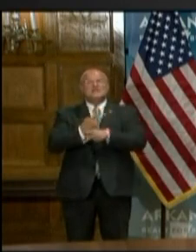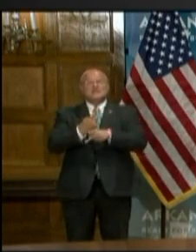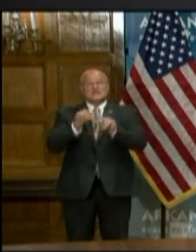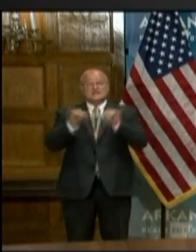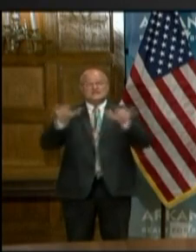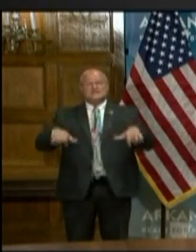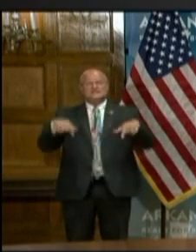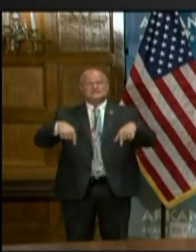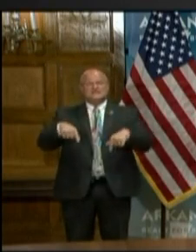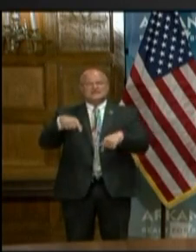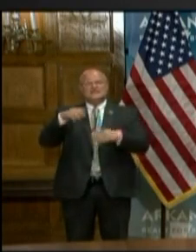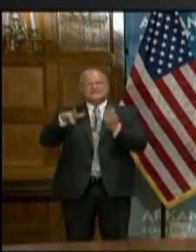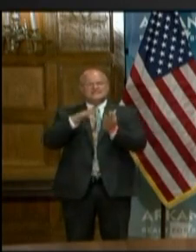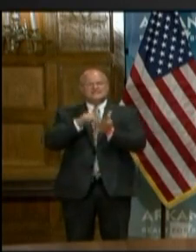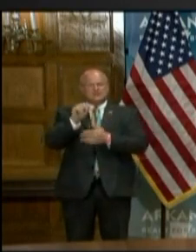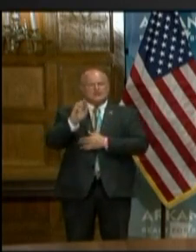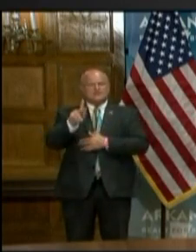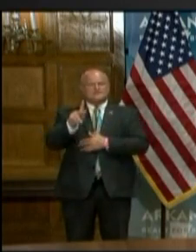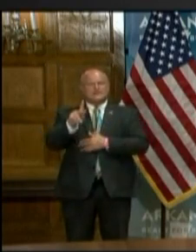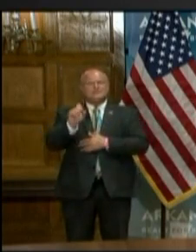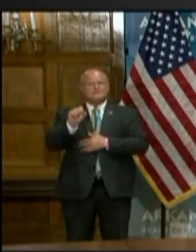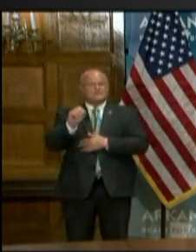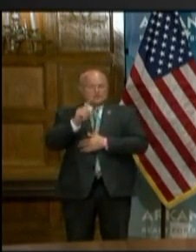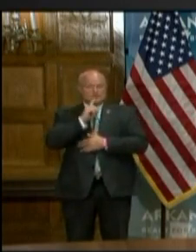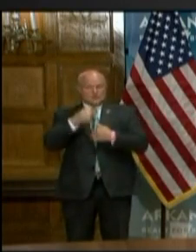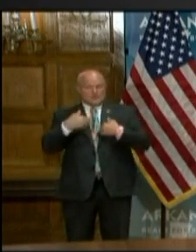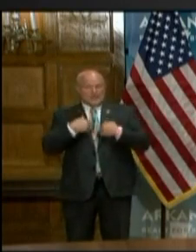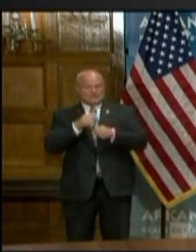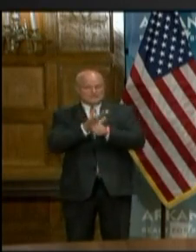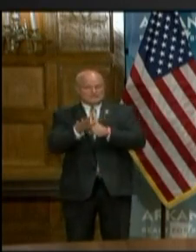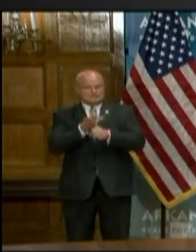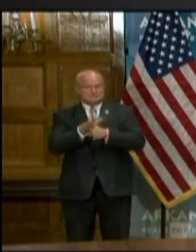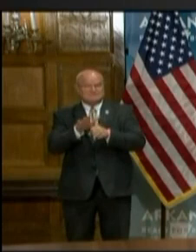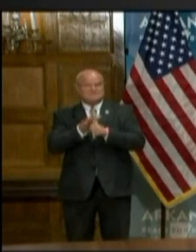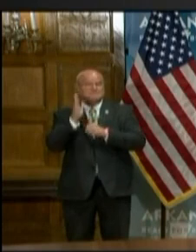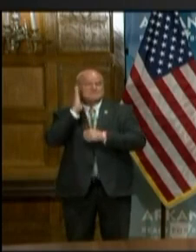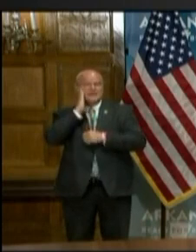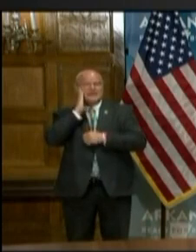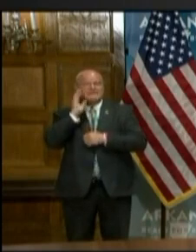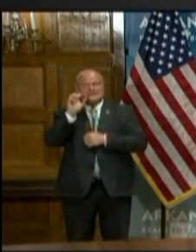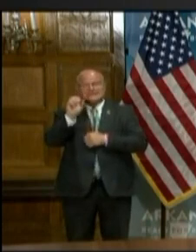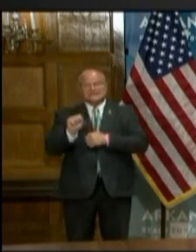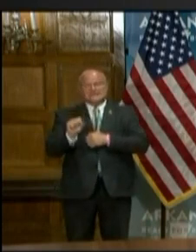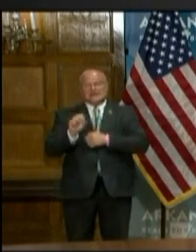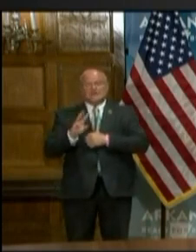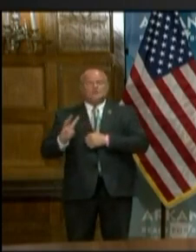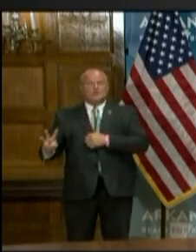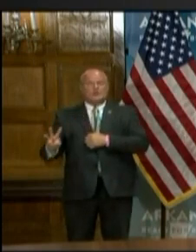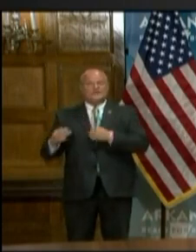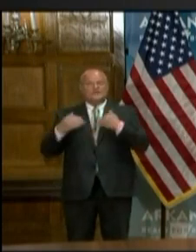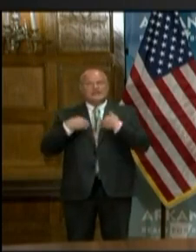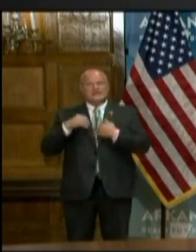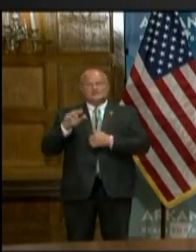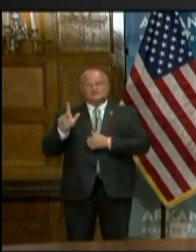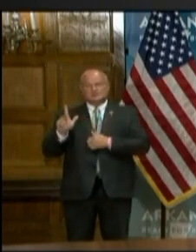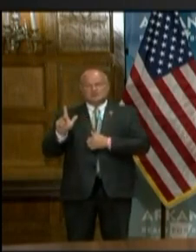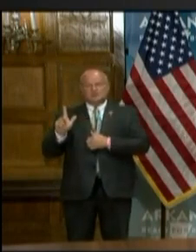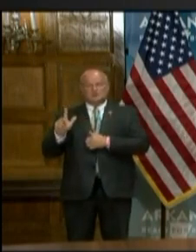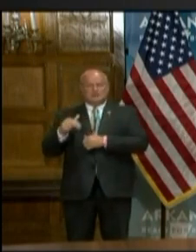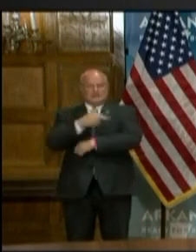Arkansas, in Central Arkansas, so we certainly have the capacity. In Southwest, we have